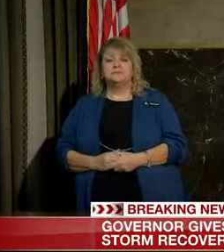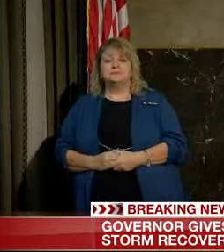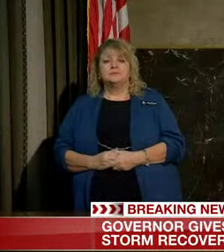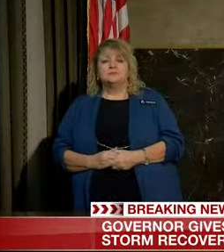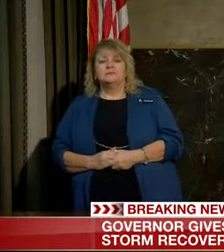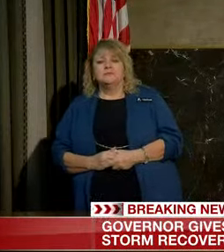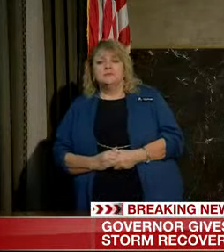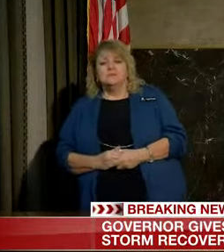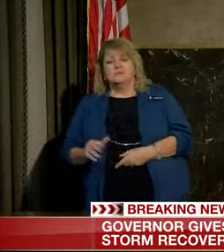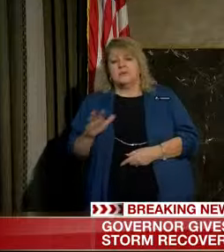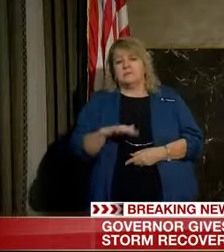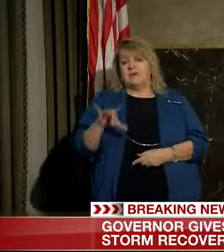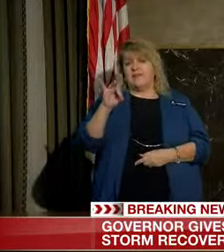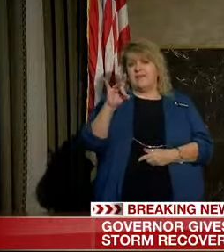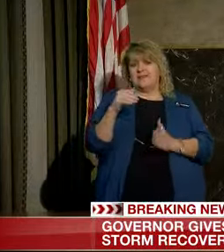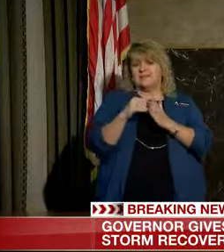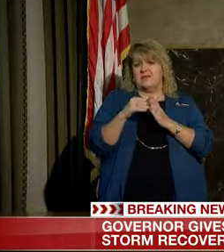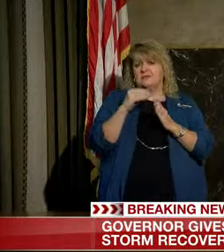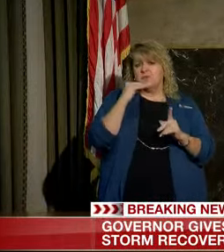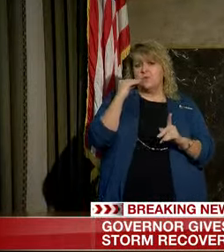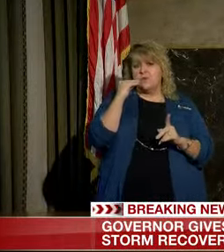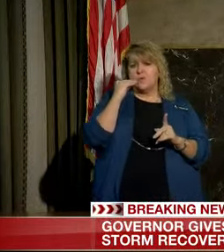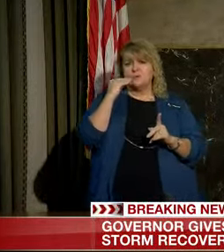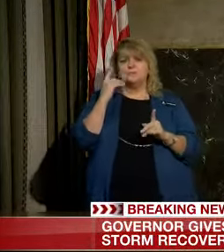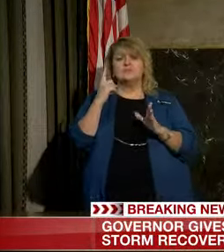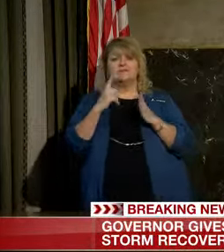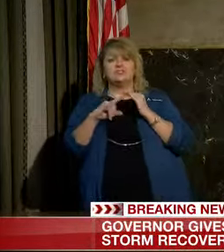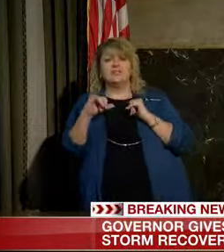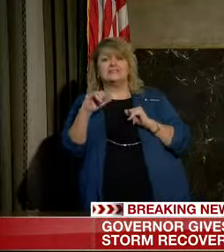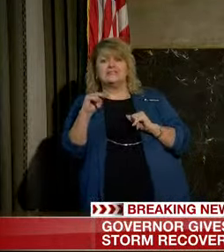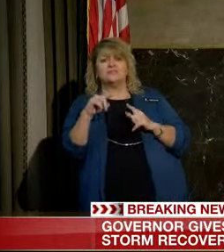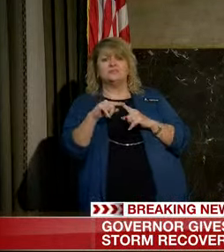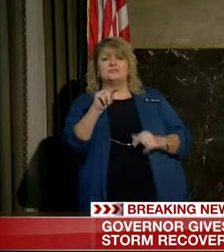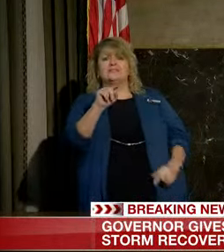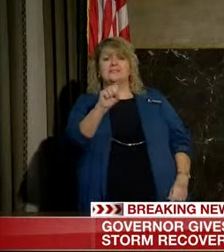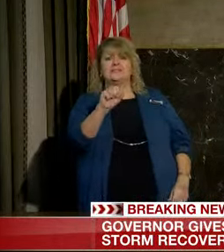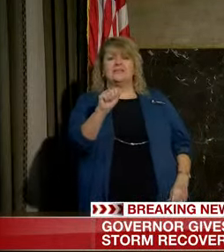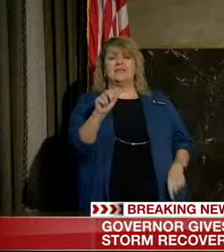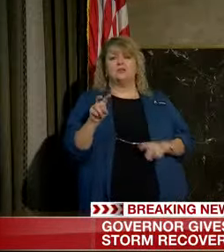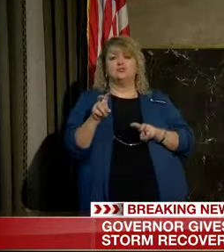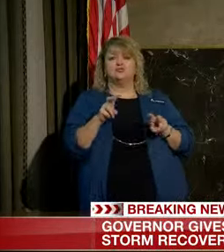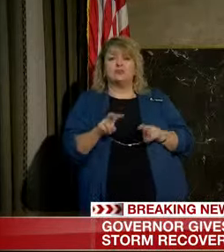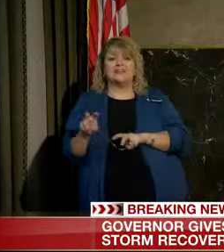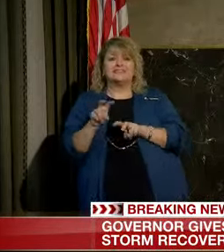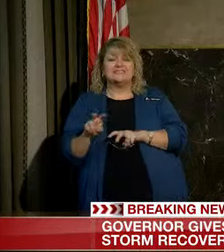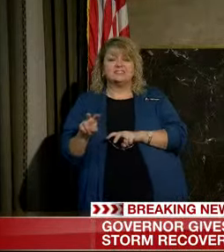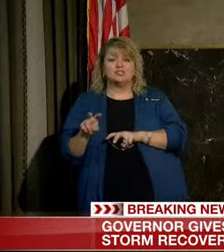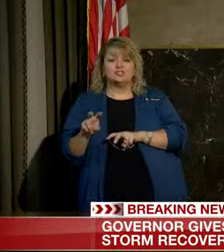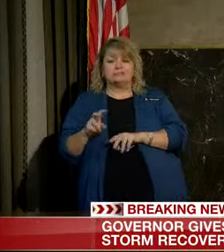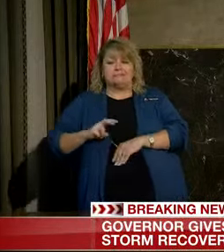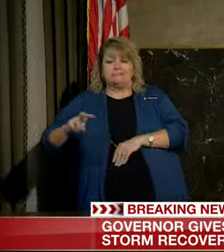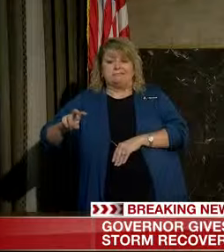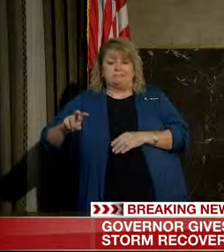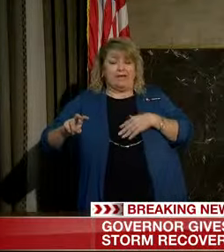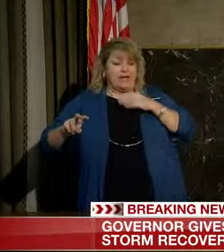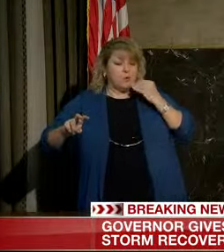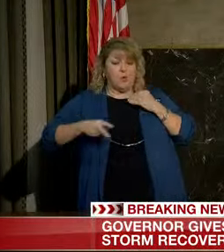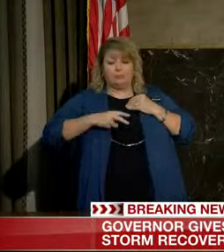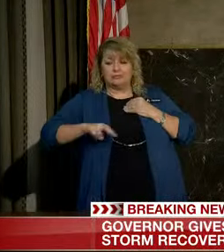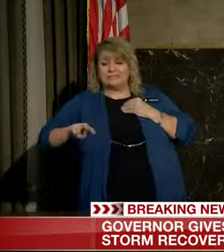Right at 8,000 households are checked into the TSA program, Transitional Sheltering Assistance Program. More